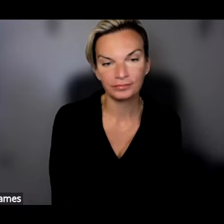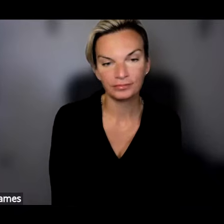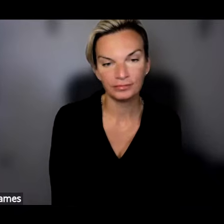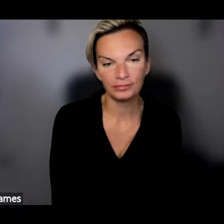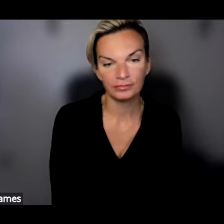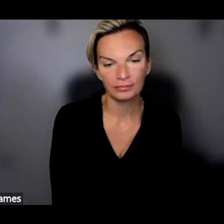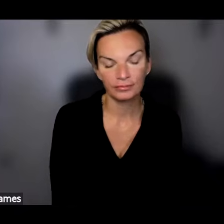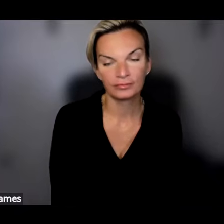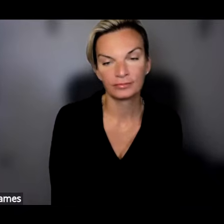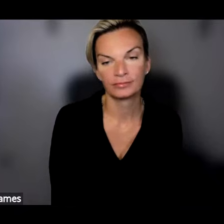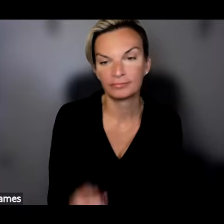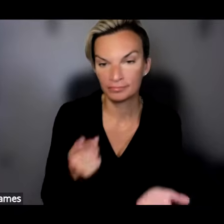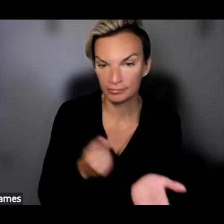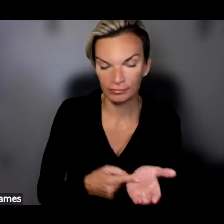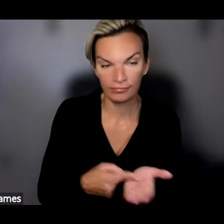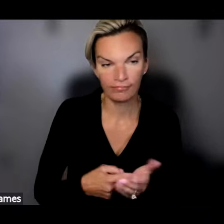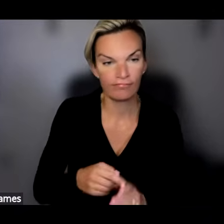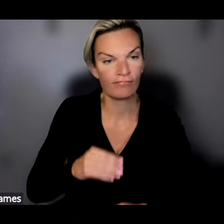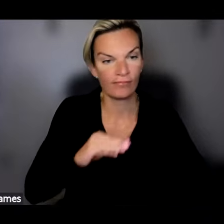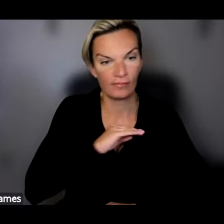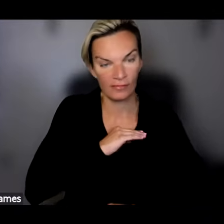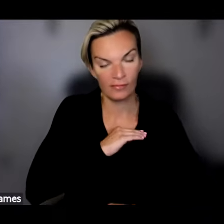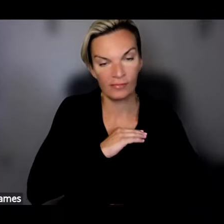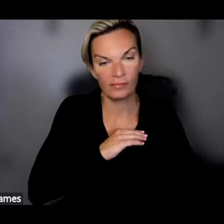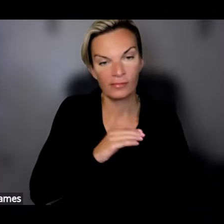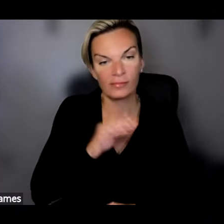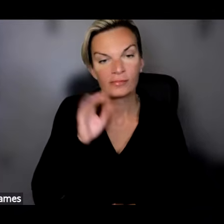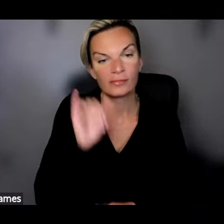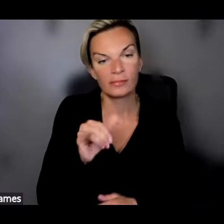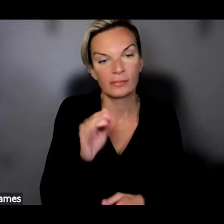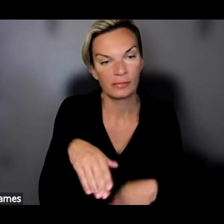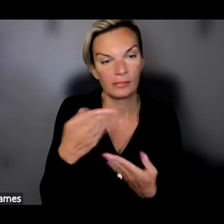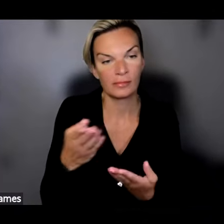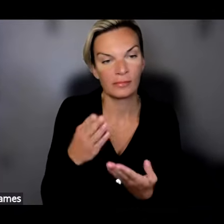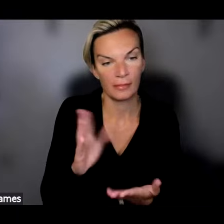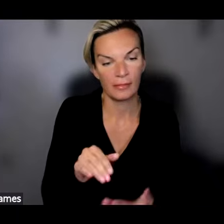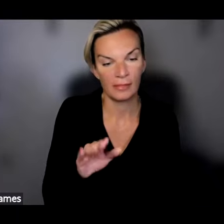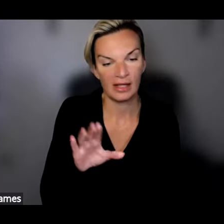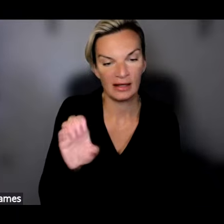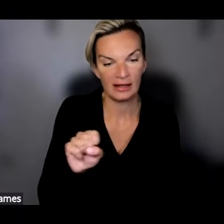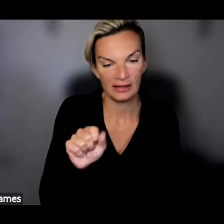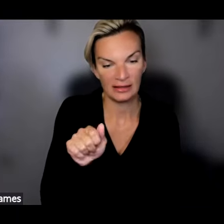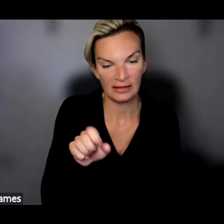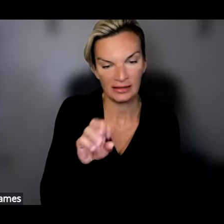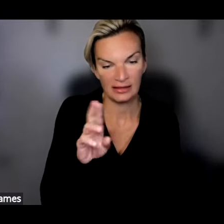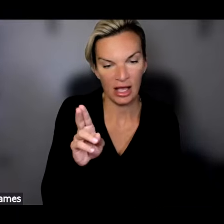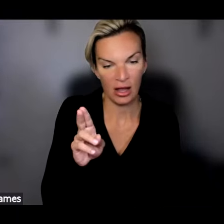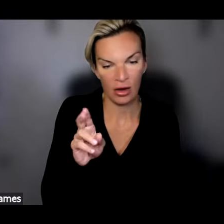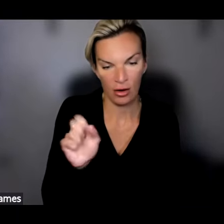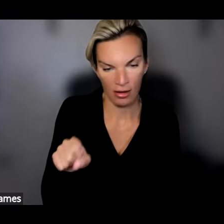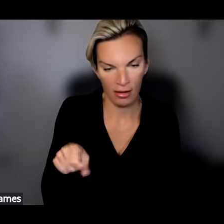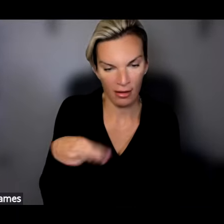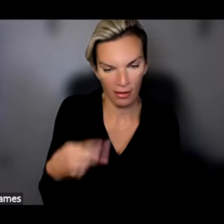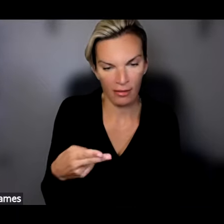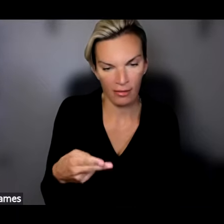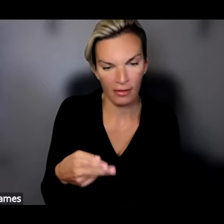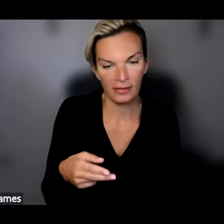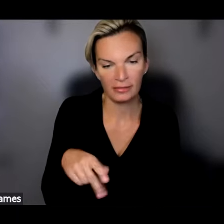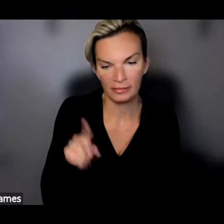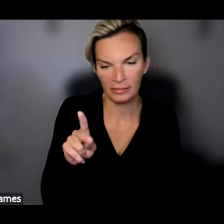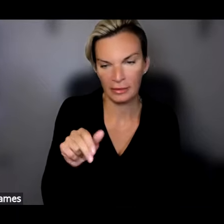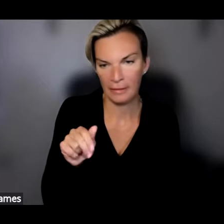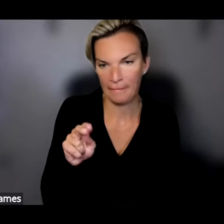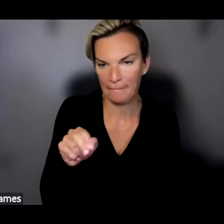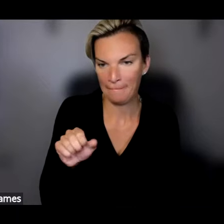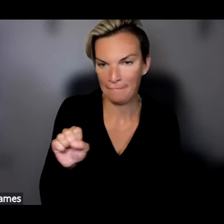Consideration of the sufficiency of the qualifying petitions submitted by Sarah Kimbensi for the office of State Senator, 38th